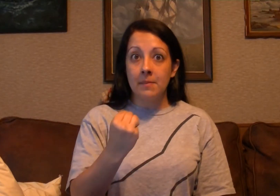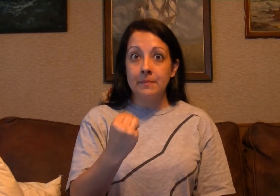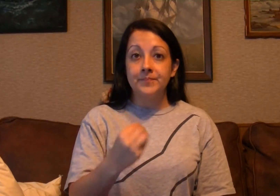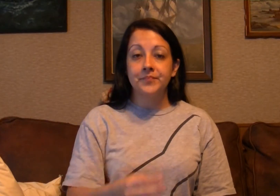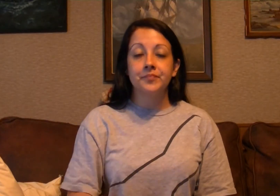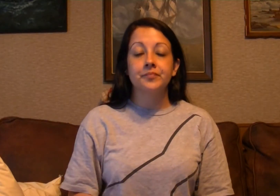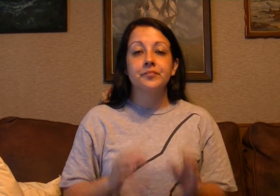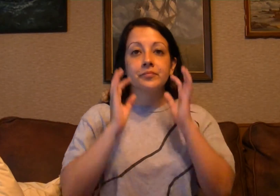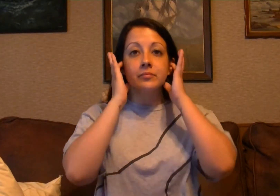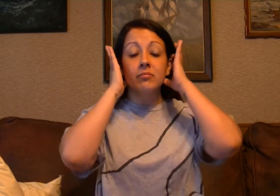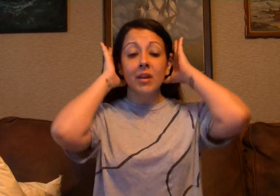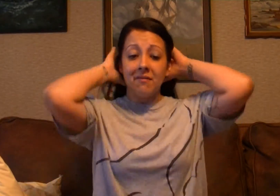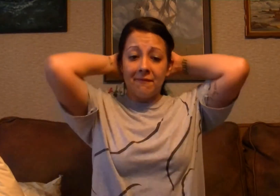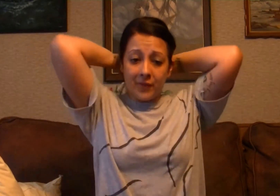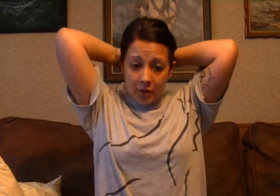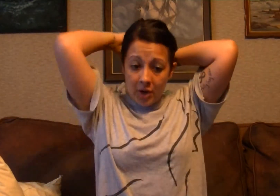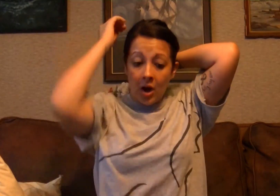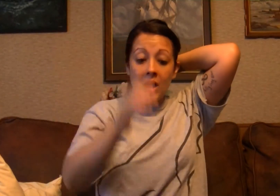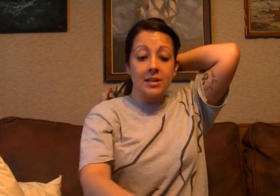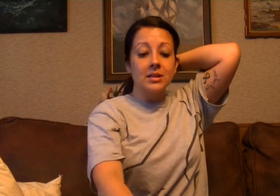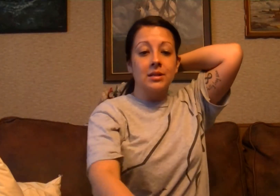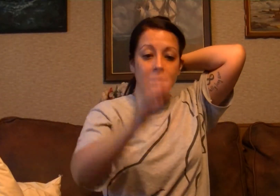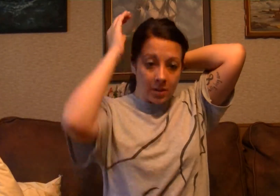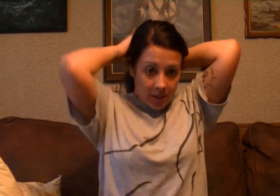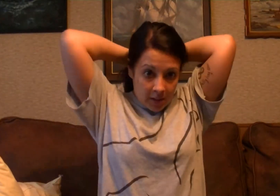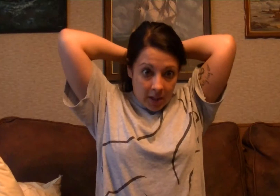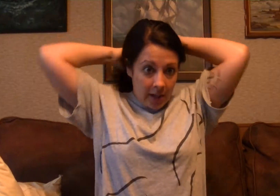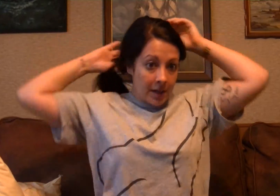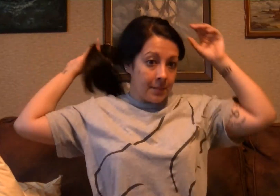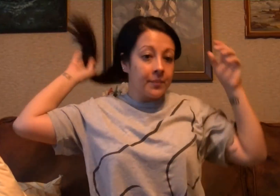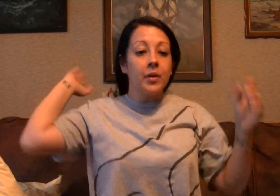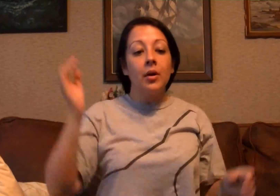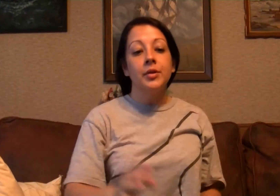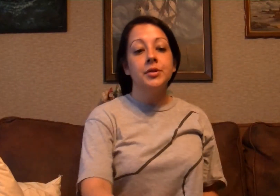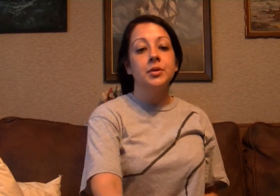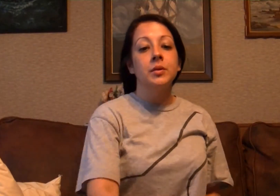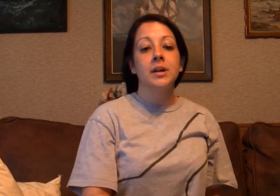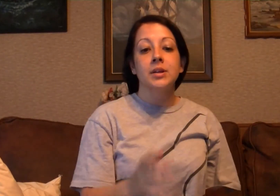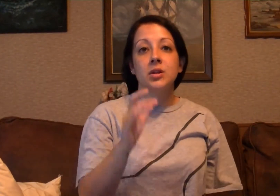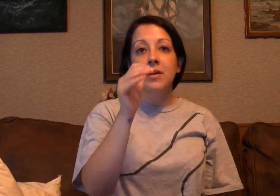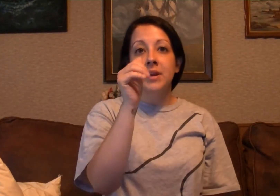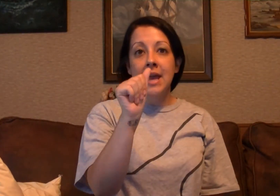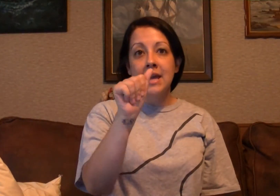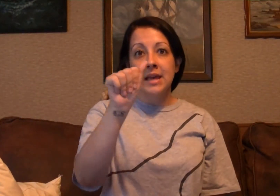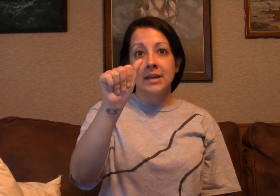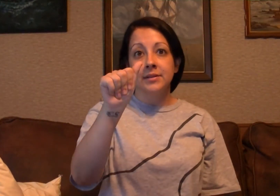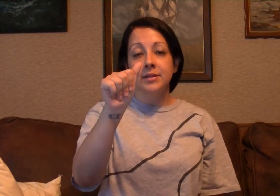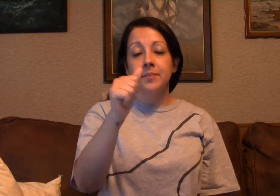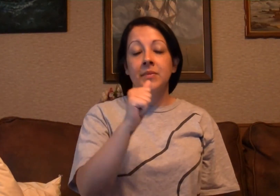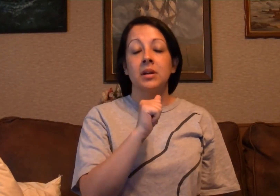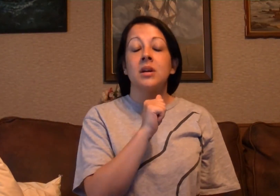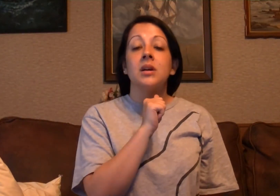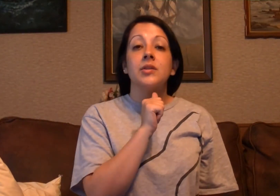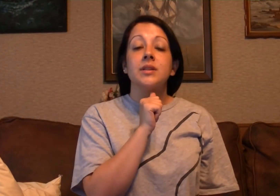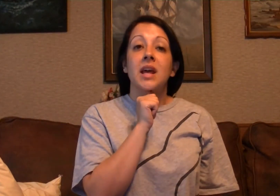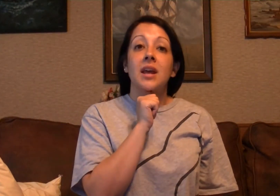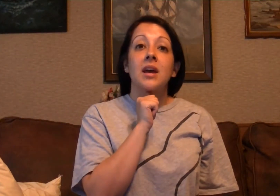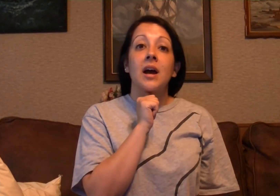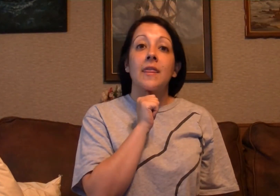I'm. For not, all you do is you have an A hand, set it at the